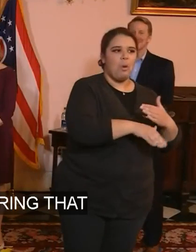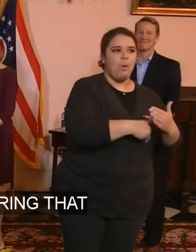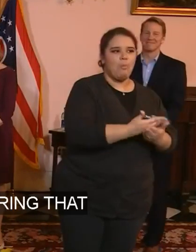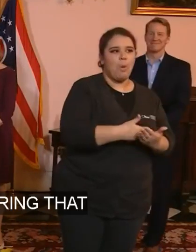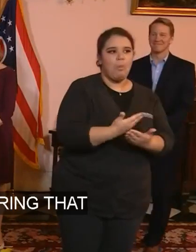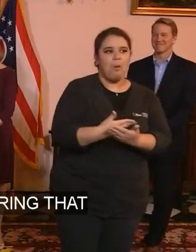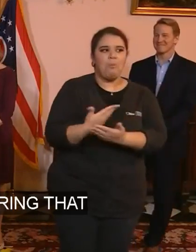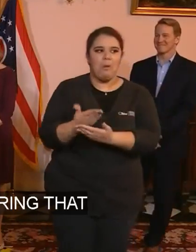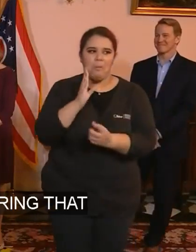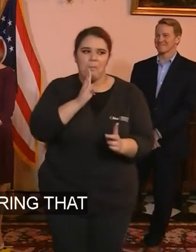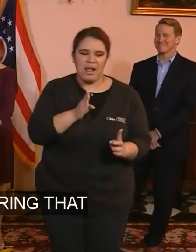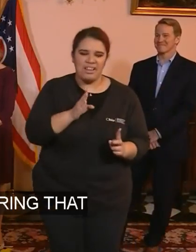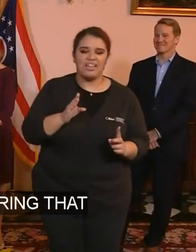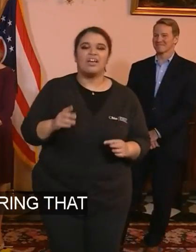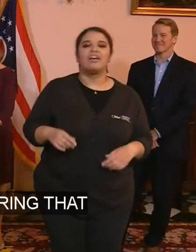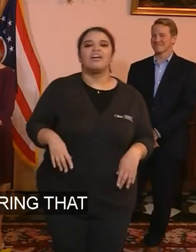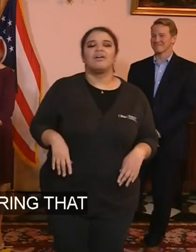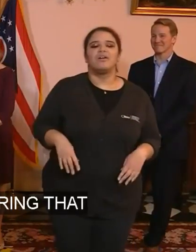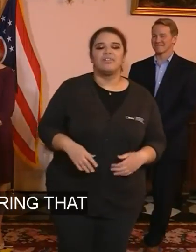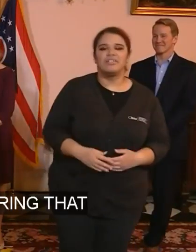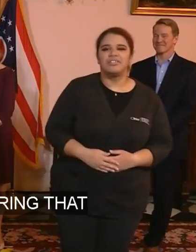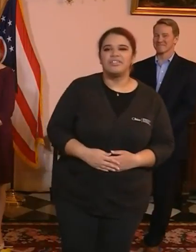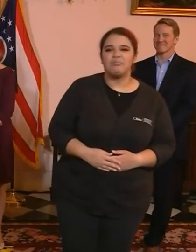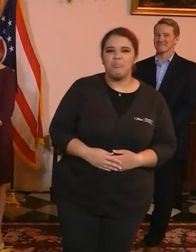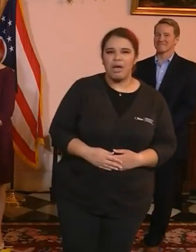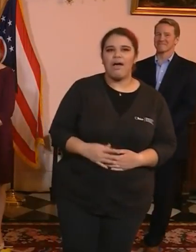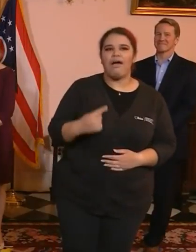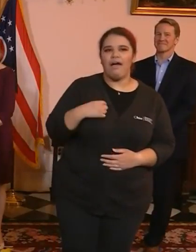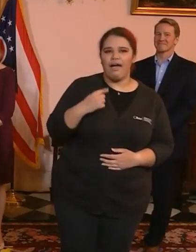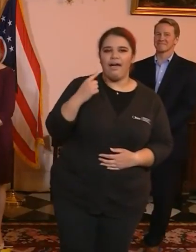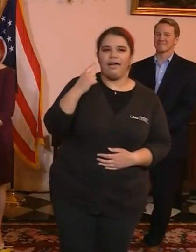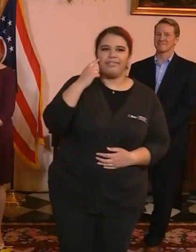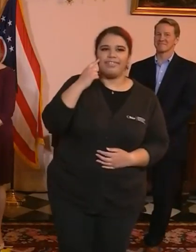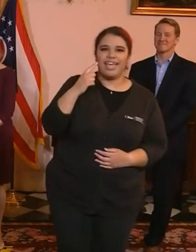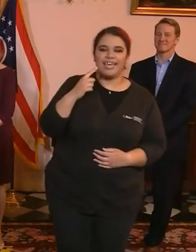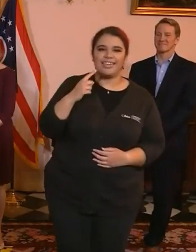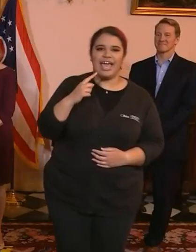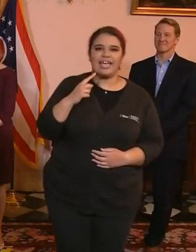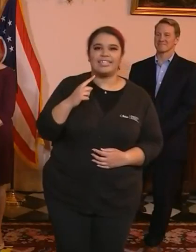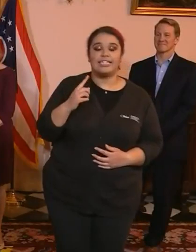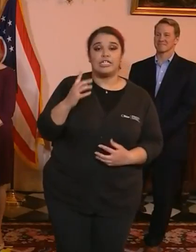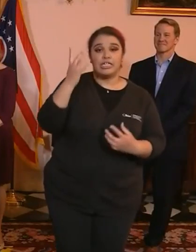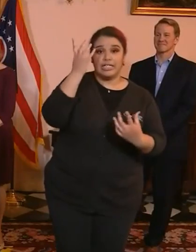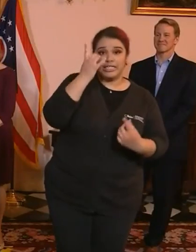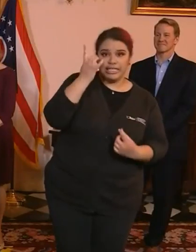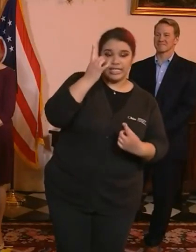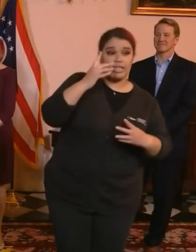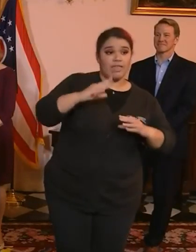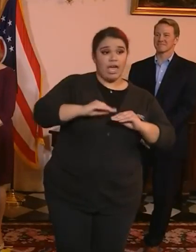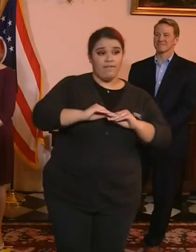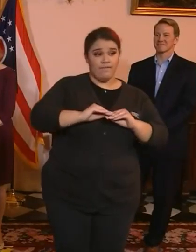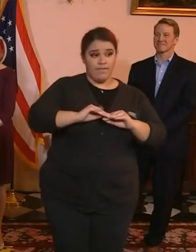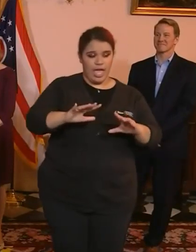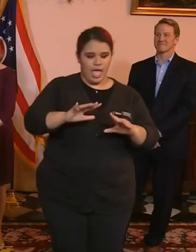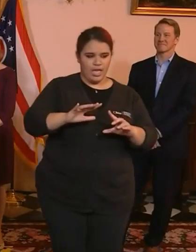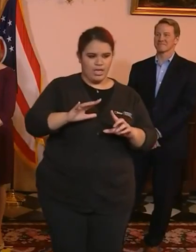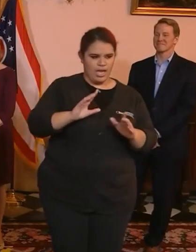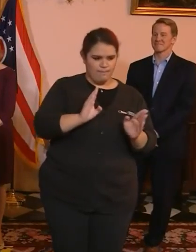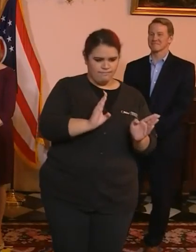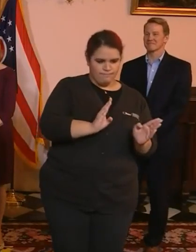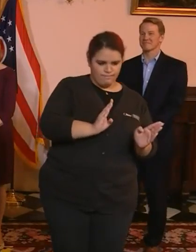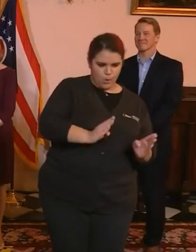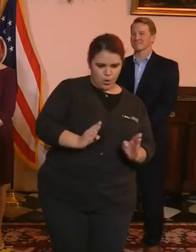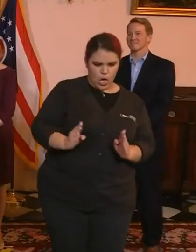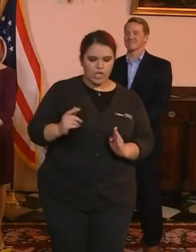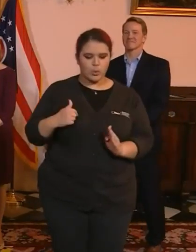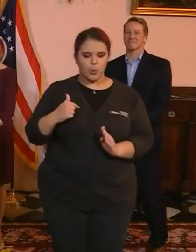we routinely see way too much of, and I think we're going to look at our infectious disease protocols that we all take for granted.